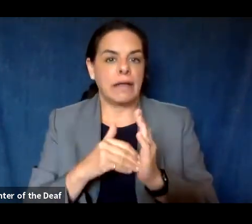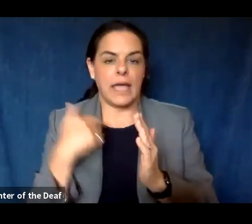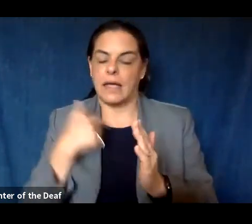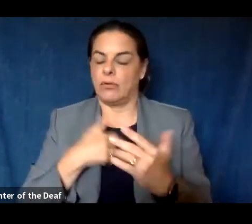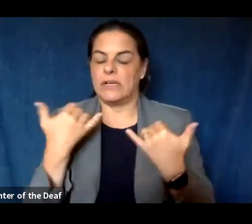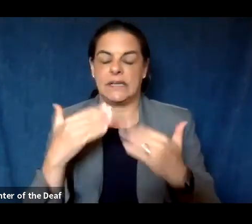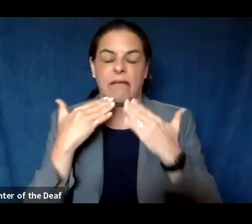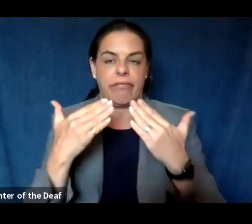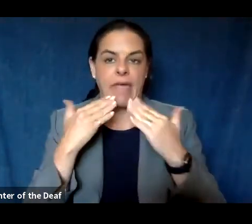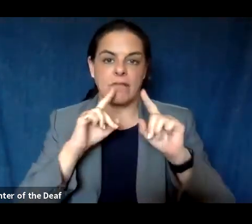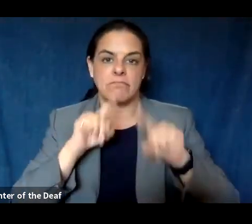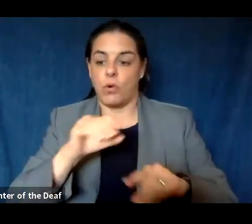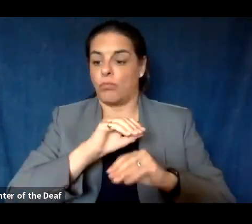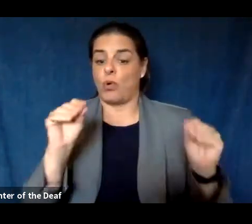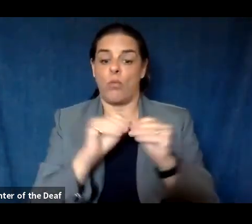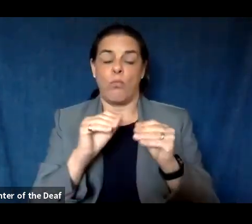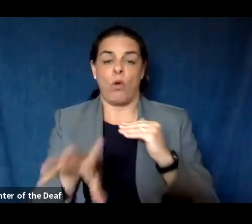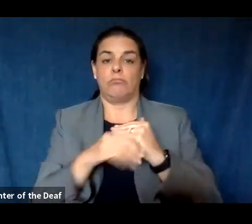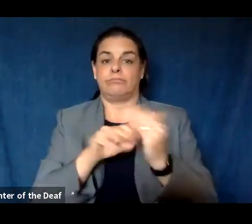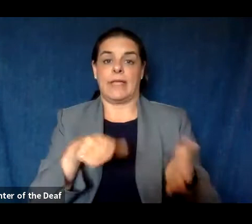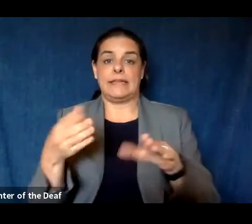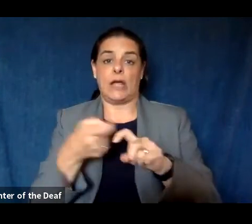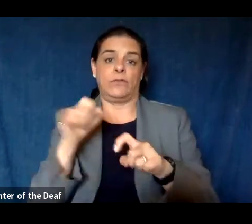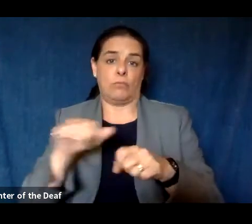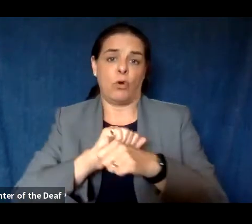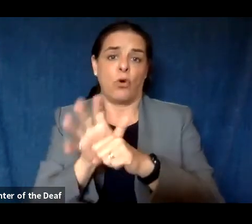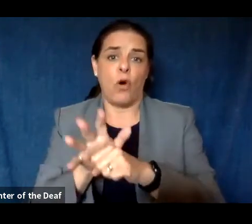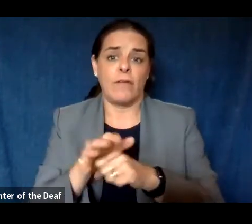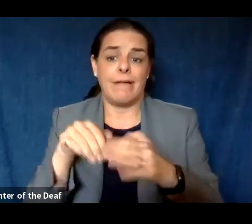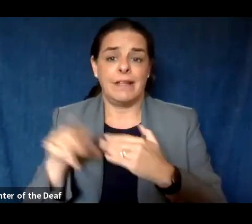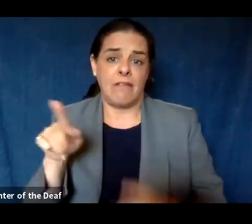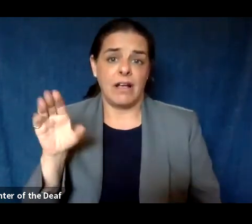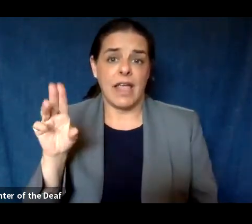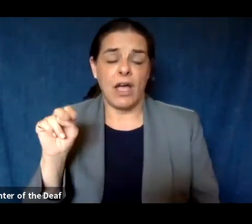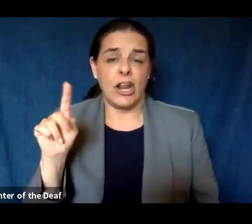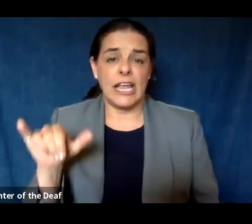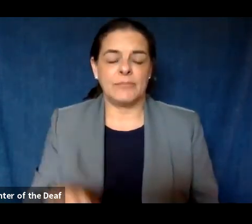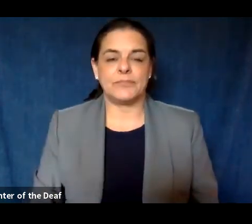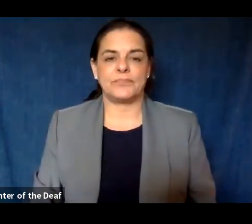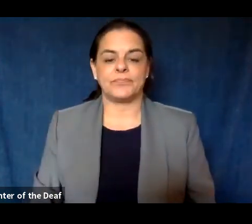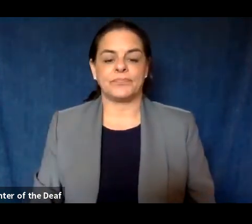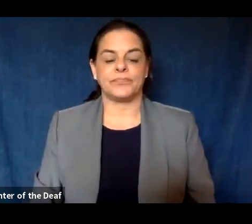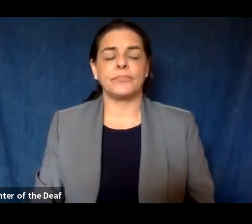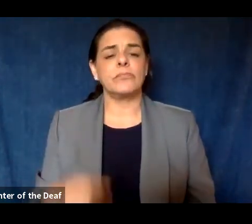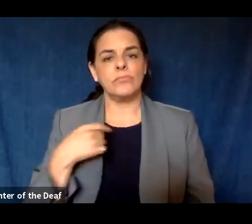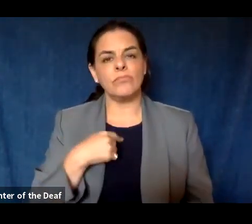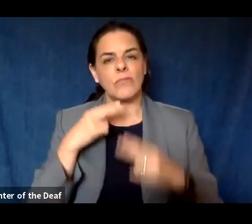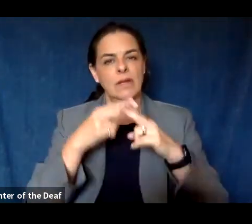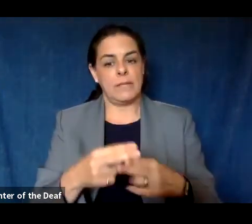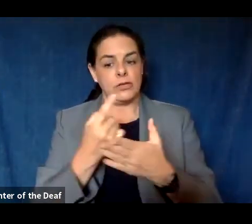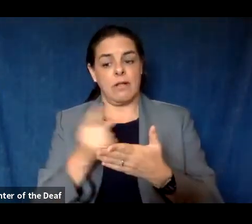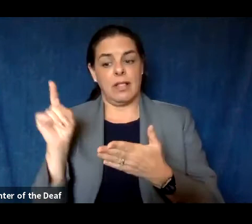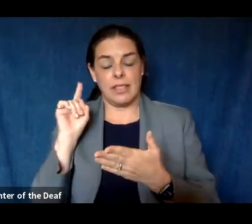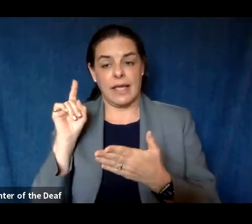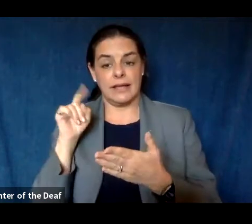able to report no further deaths from COVID-19 complications in Knox County. As we mentioned last week, the county's